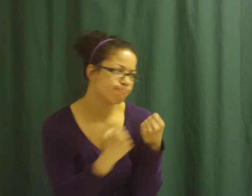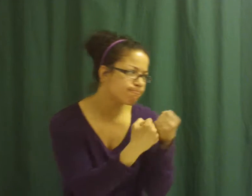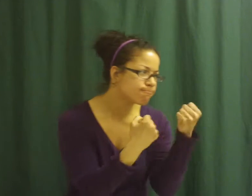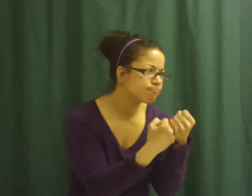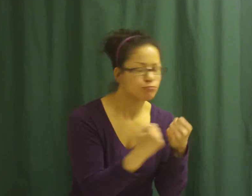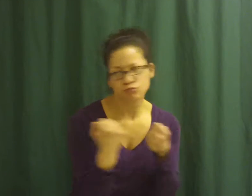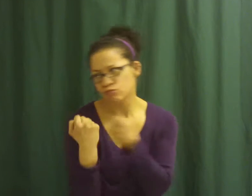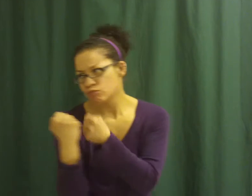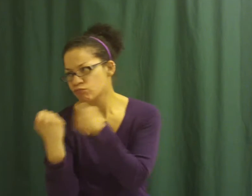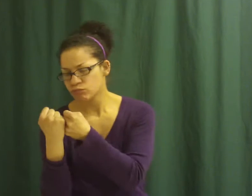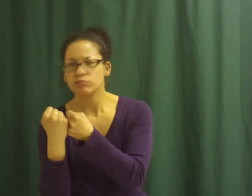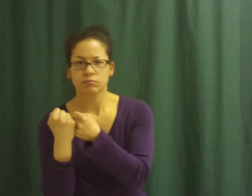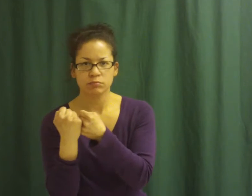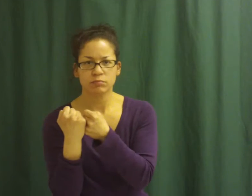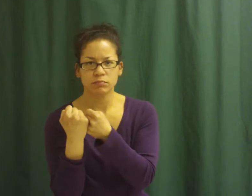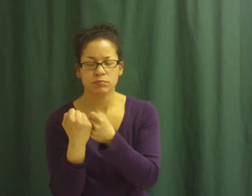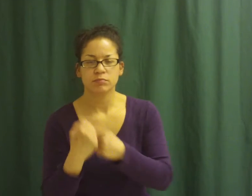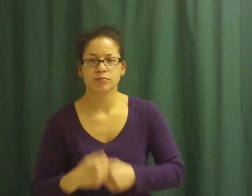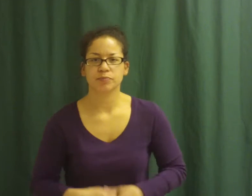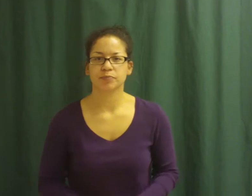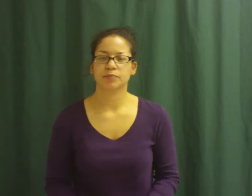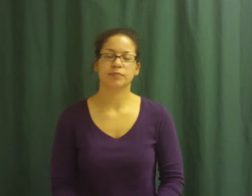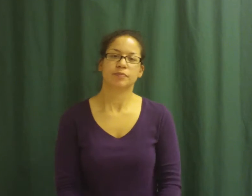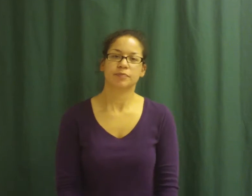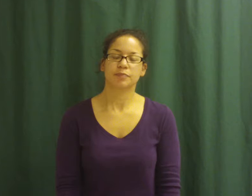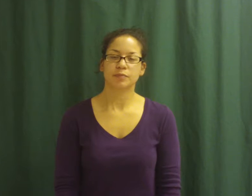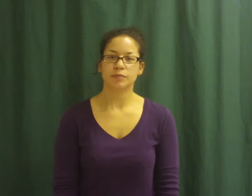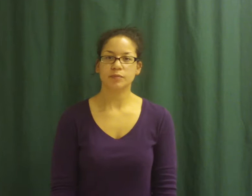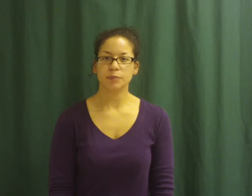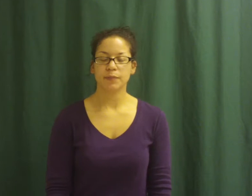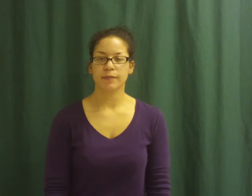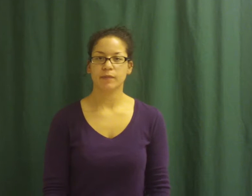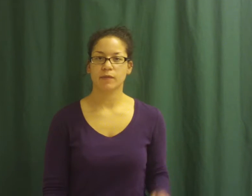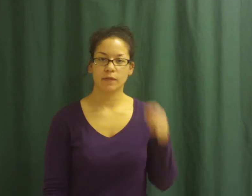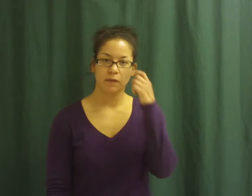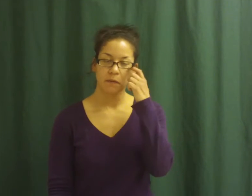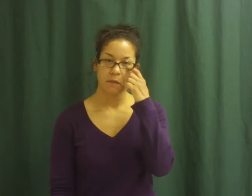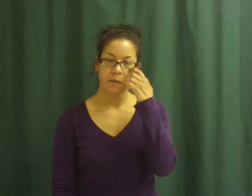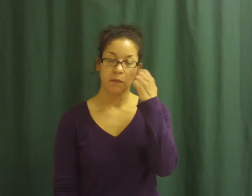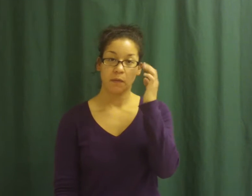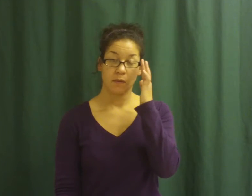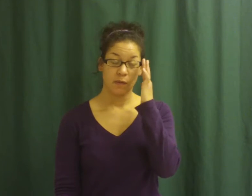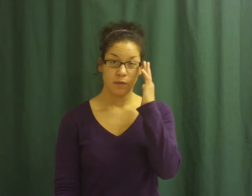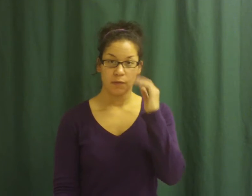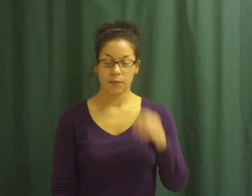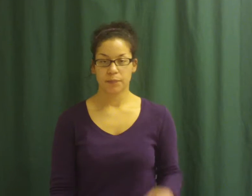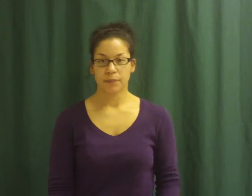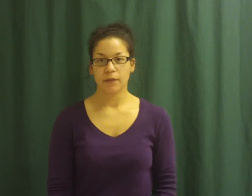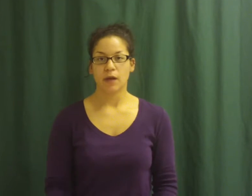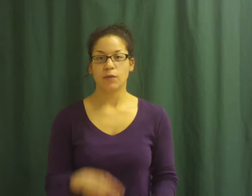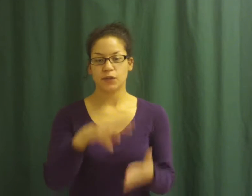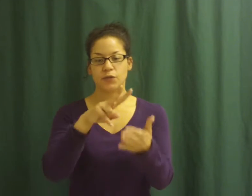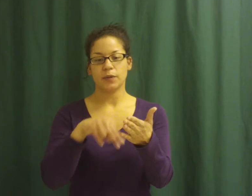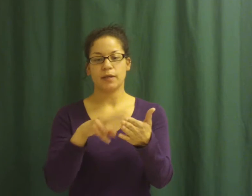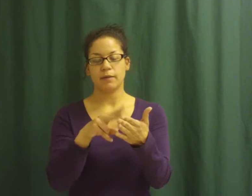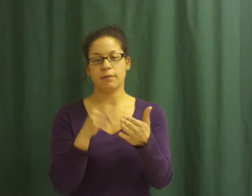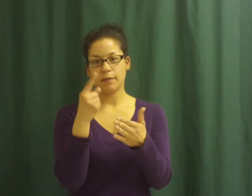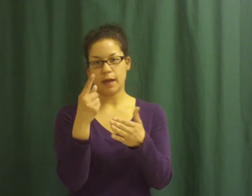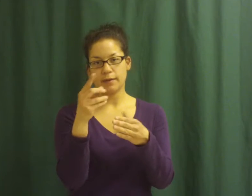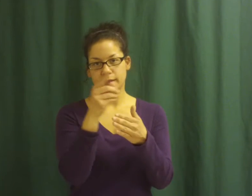with virtue, as well as with wisdom and knowledge. And would you read that